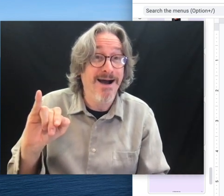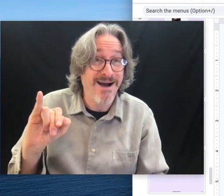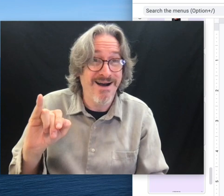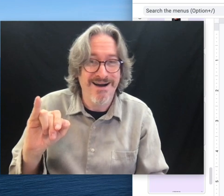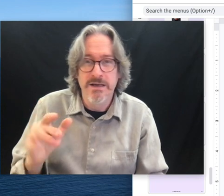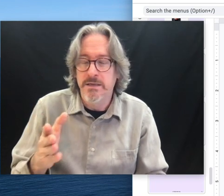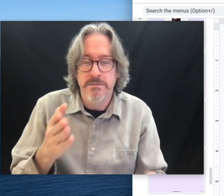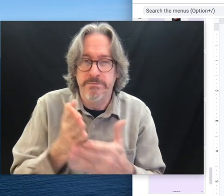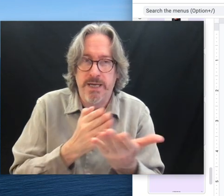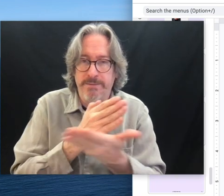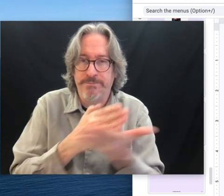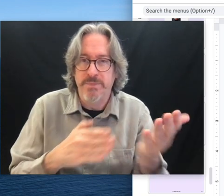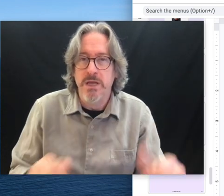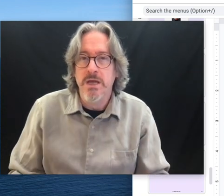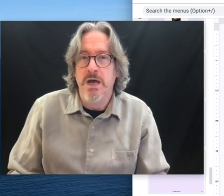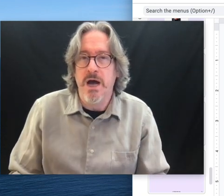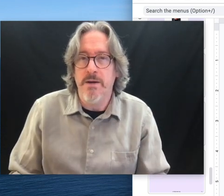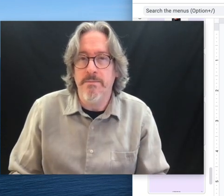Pie.